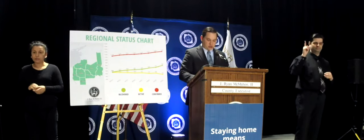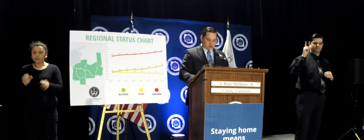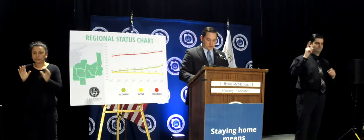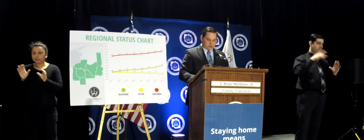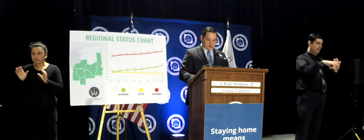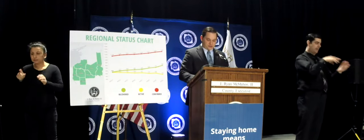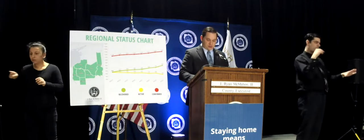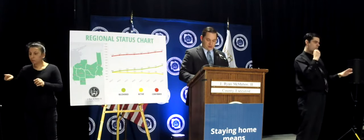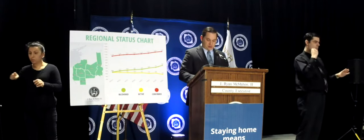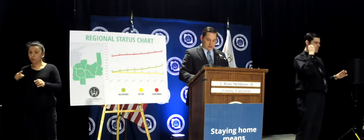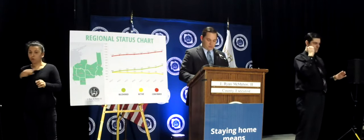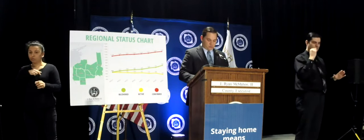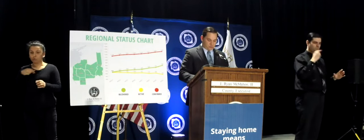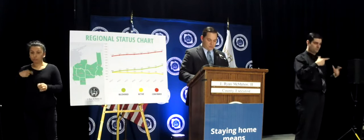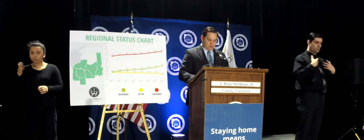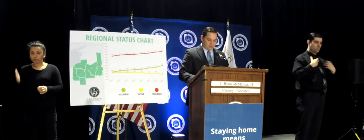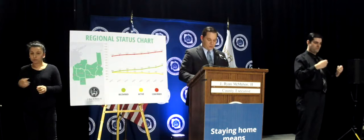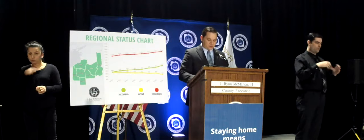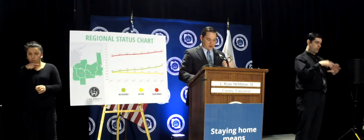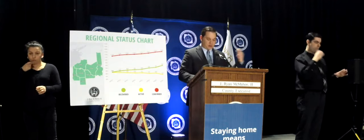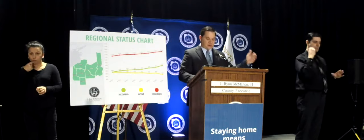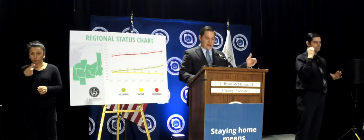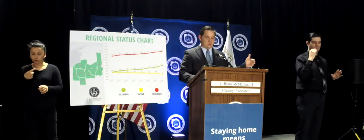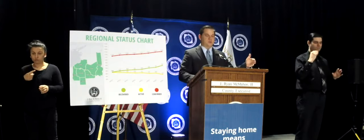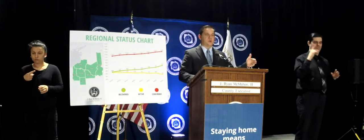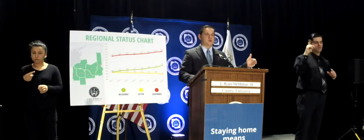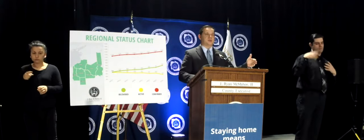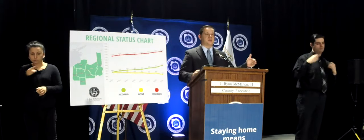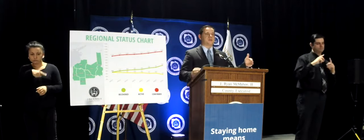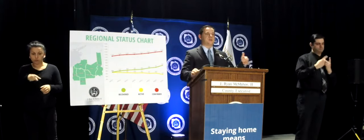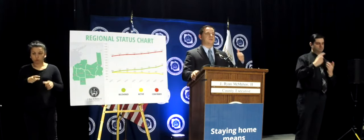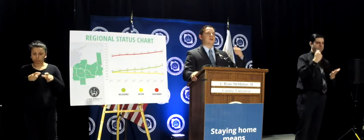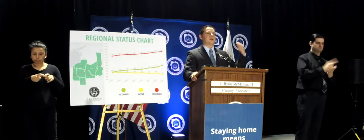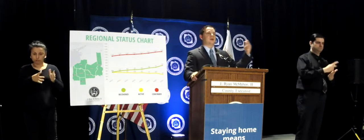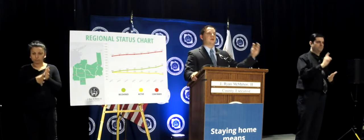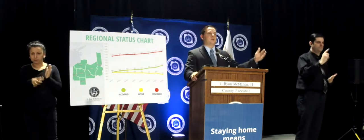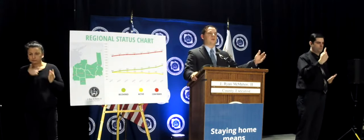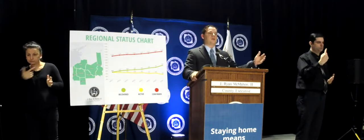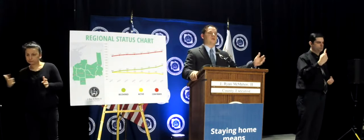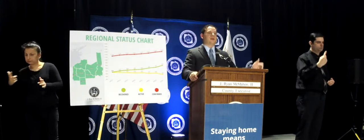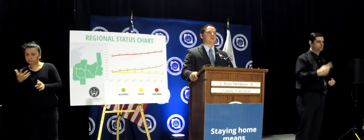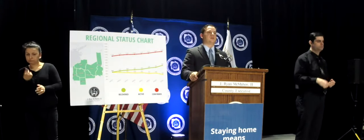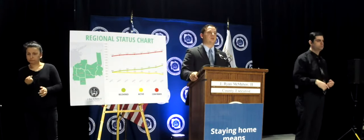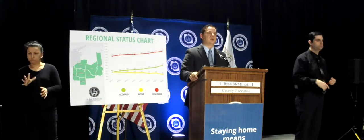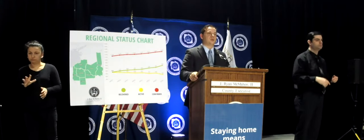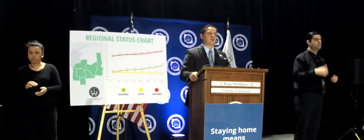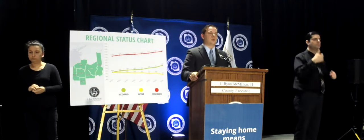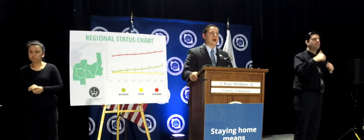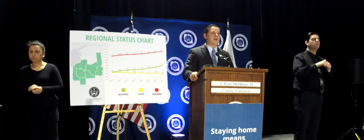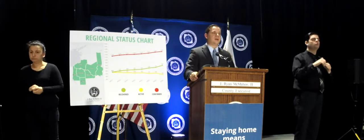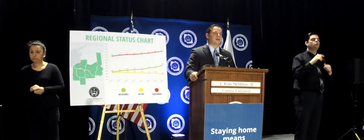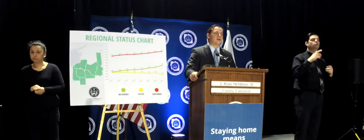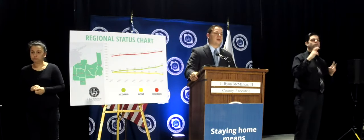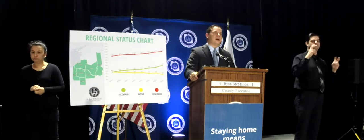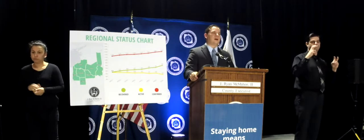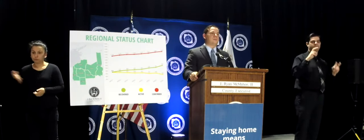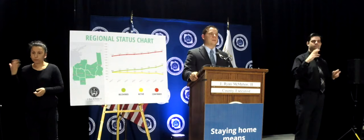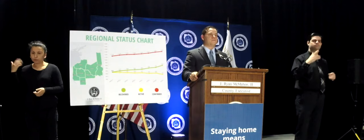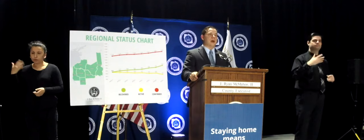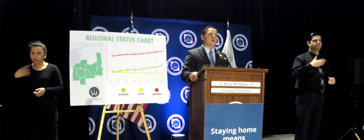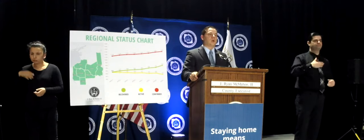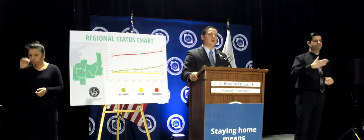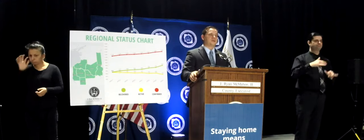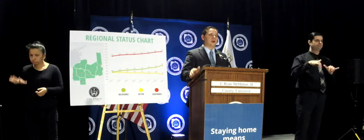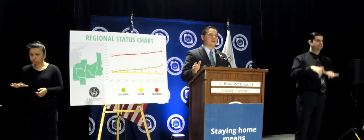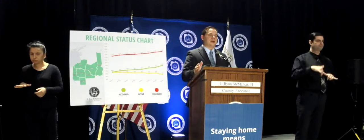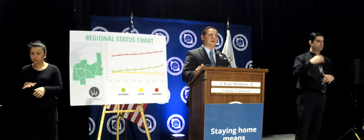Voluntary shelter in place. Remember, we started that with social distancing. We went through that as a community. We rallied.